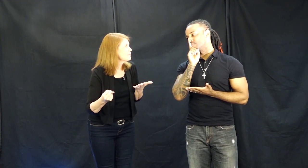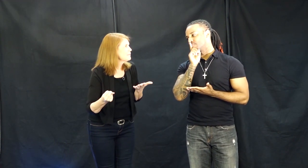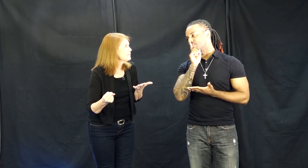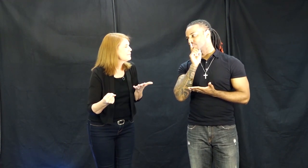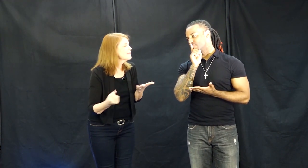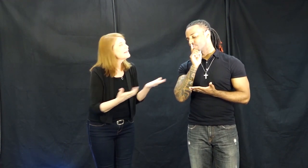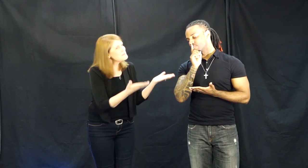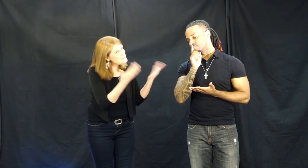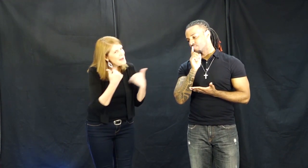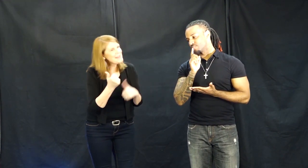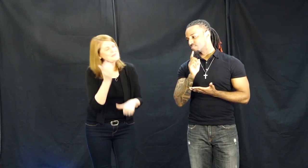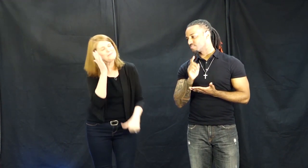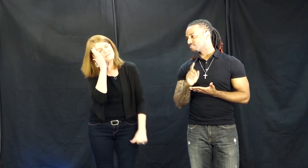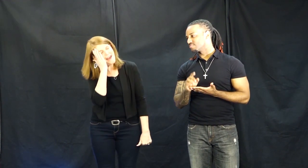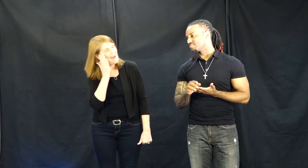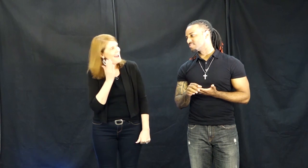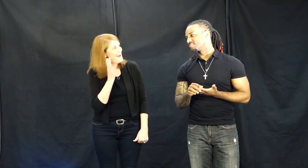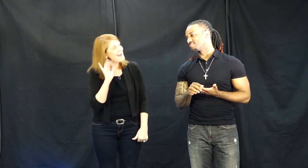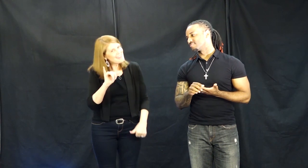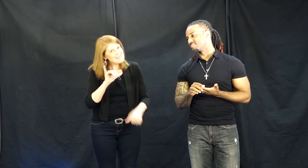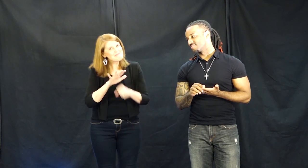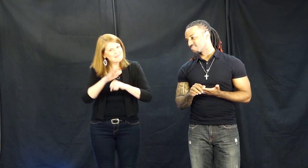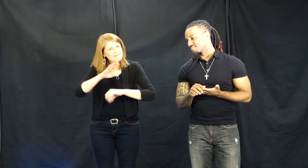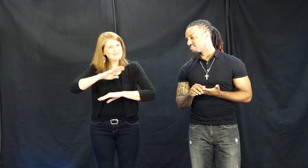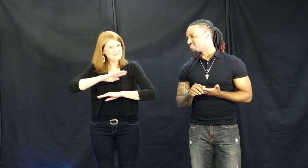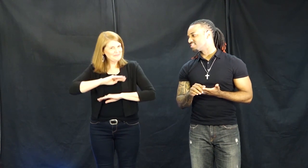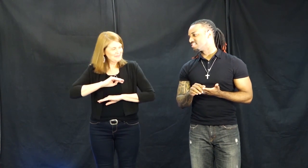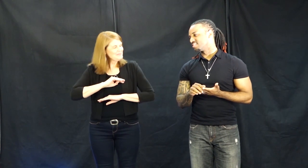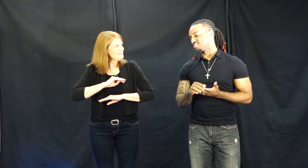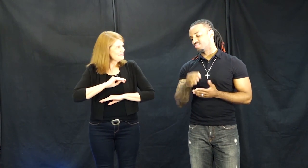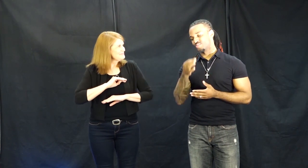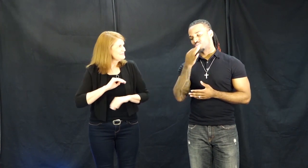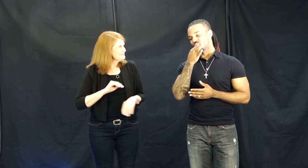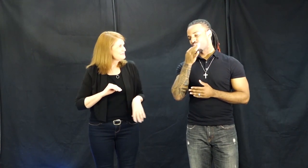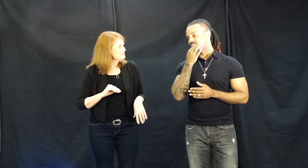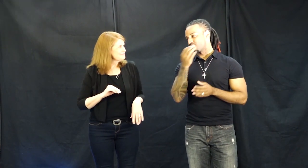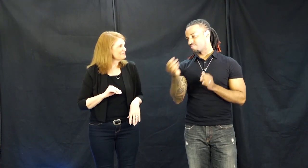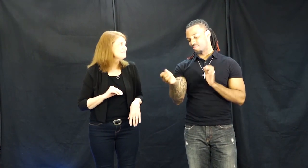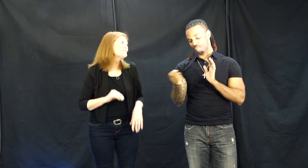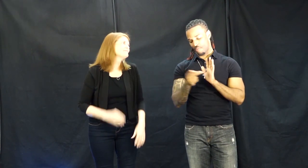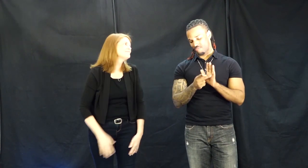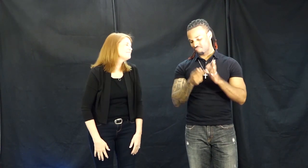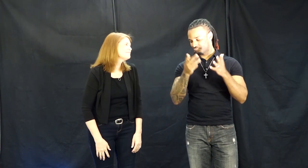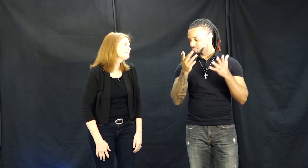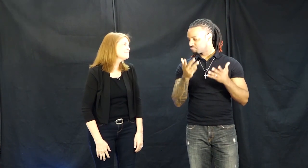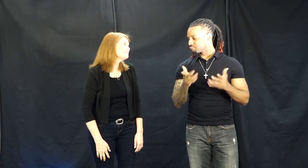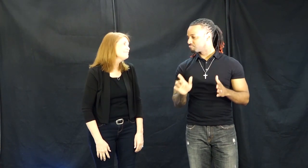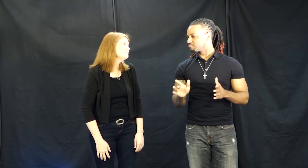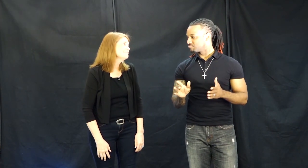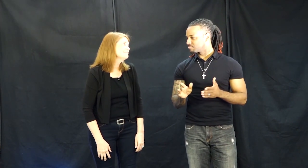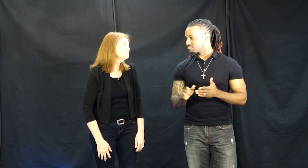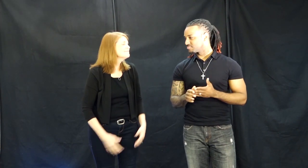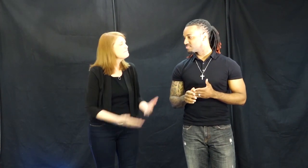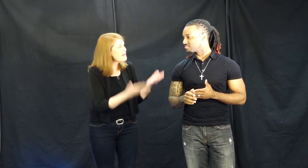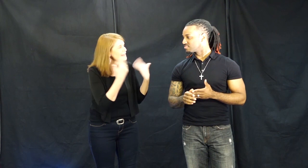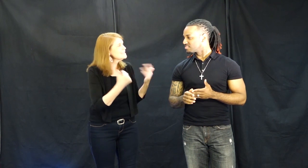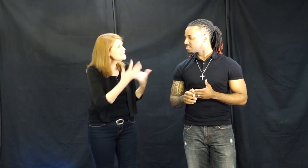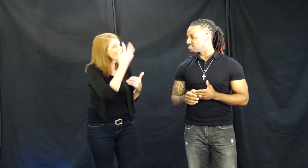back to bed, that would be enough. I'll be back before you know I'm gone. Come back to